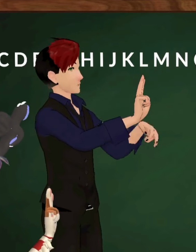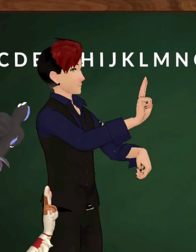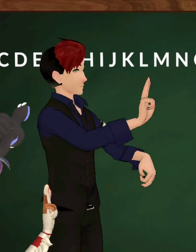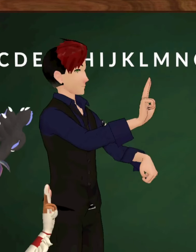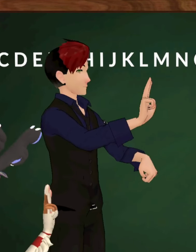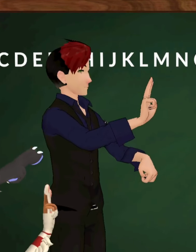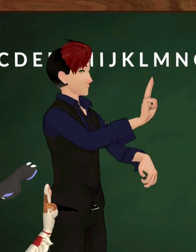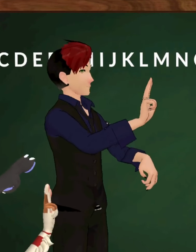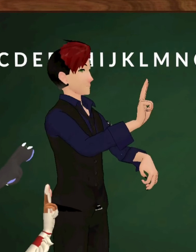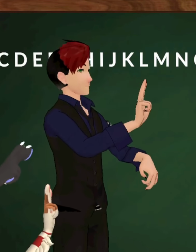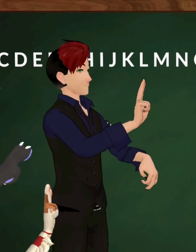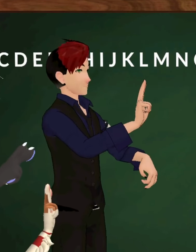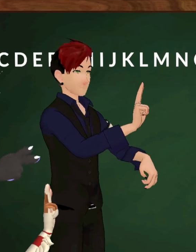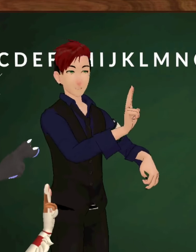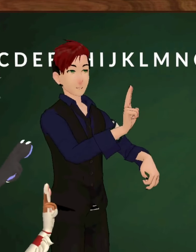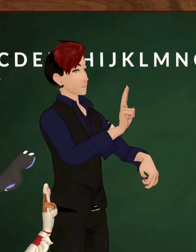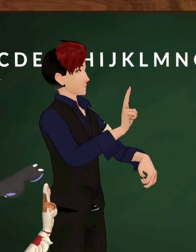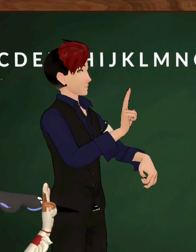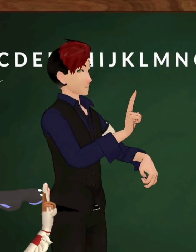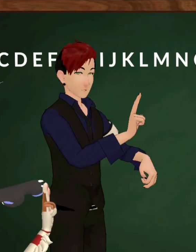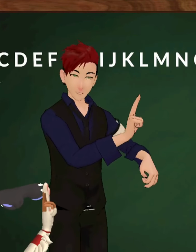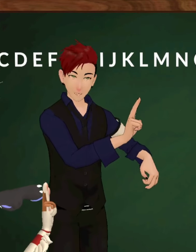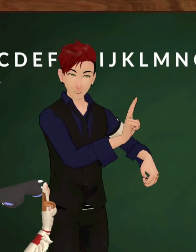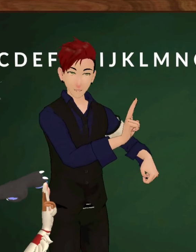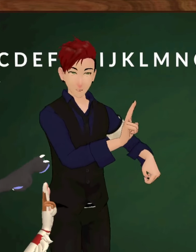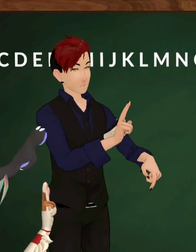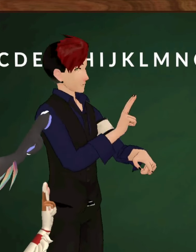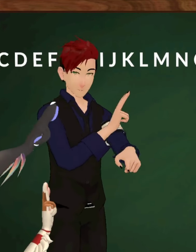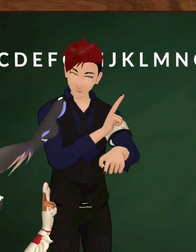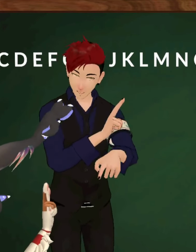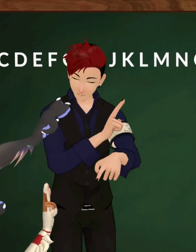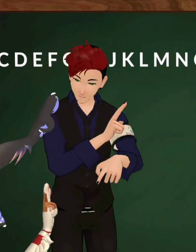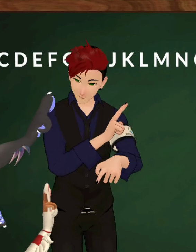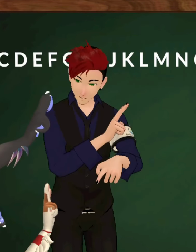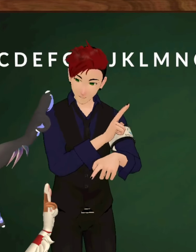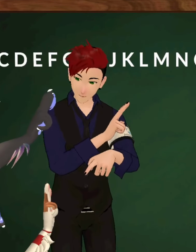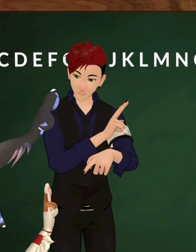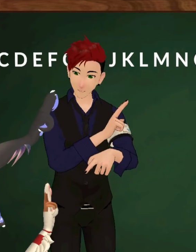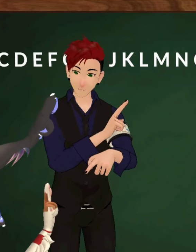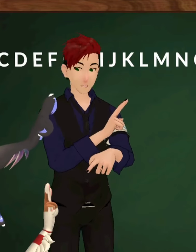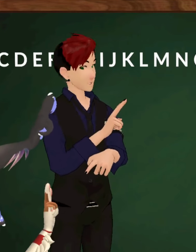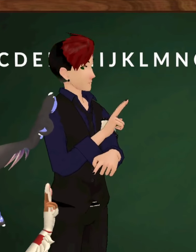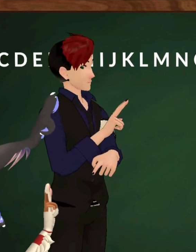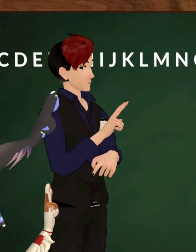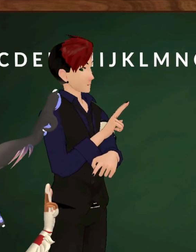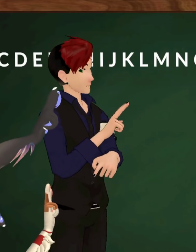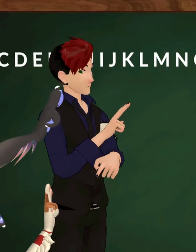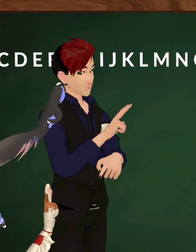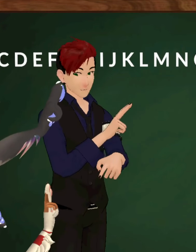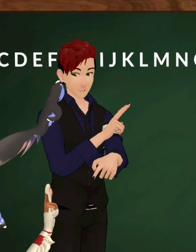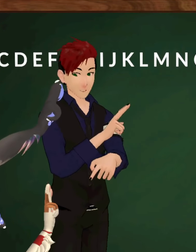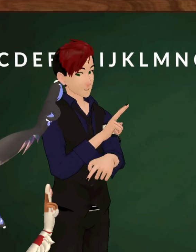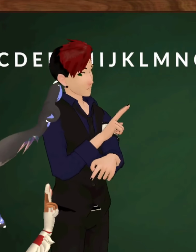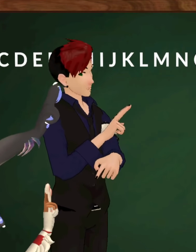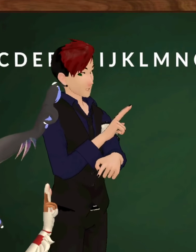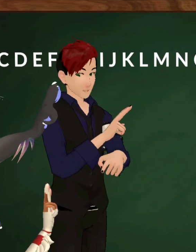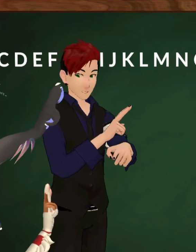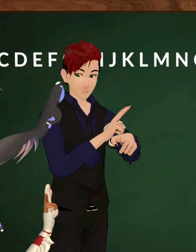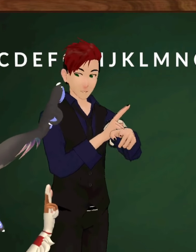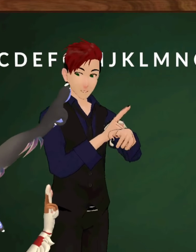together. In VR, we cannot do that like that, because this person has one of the fancy things and can do all that